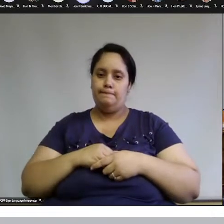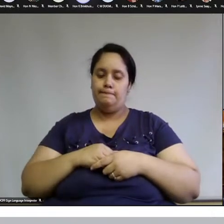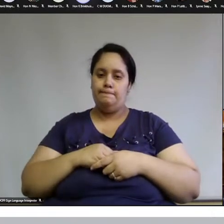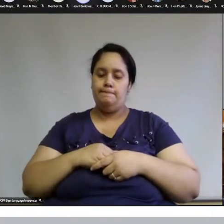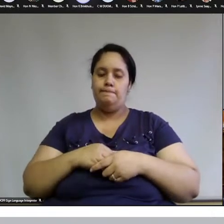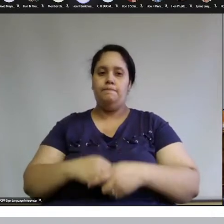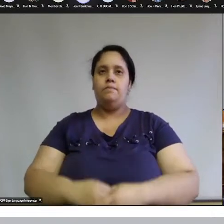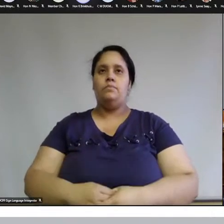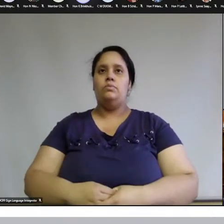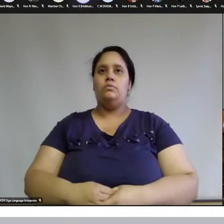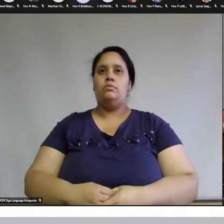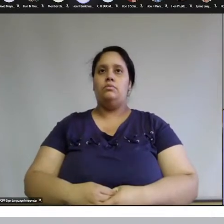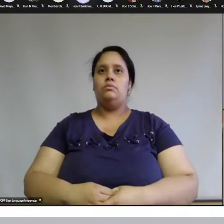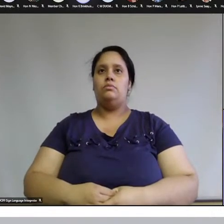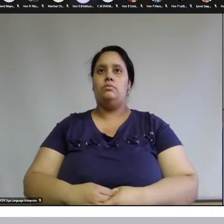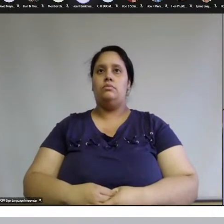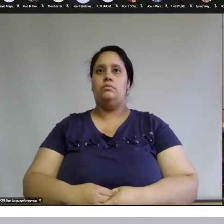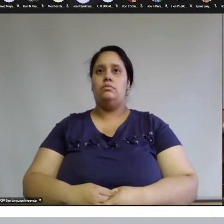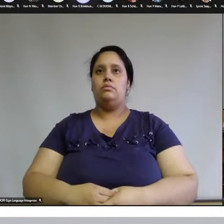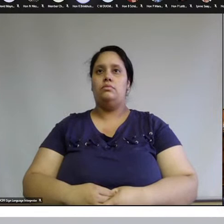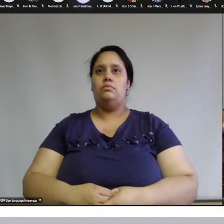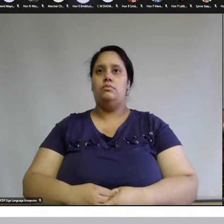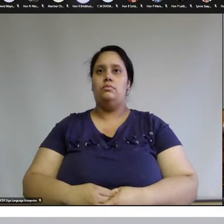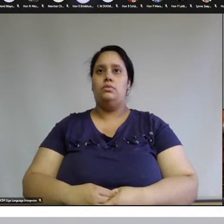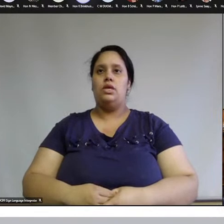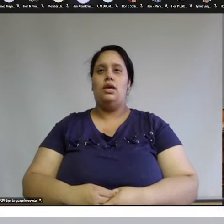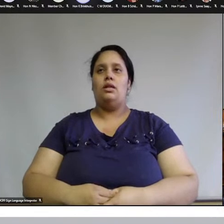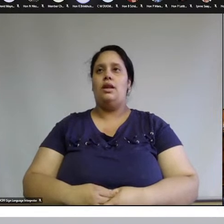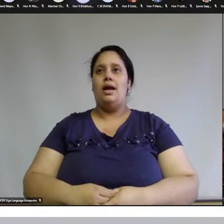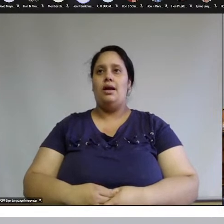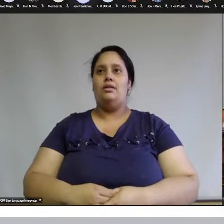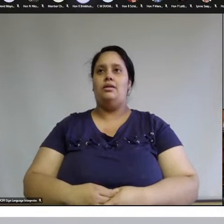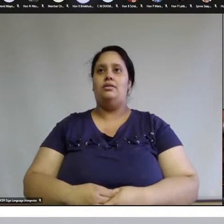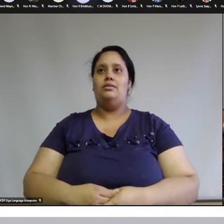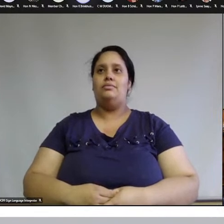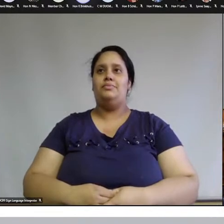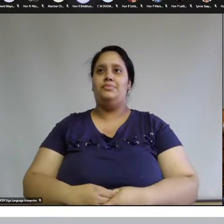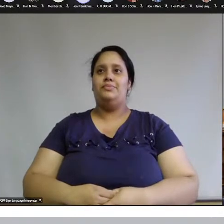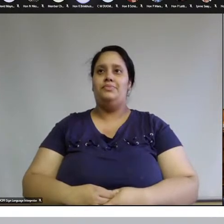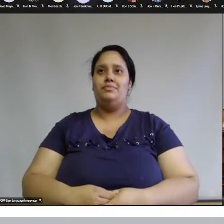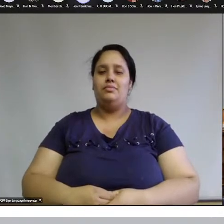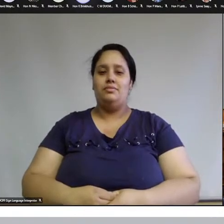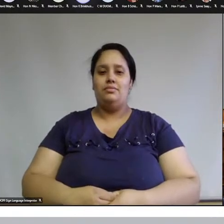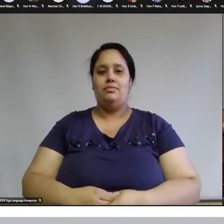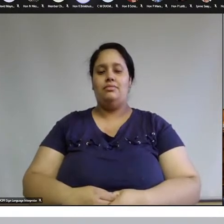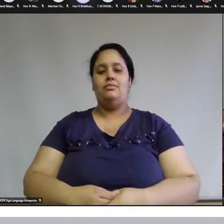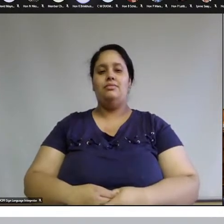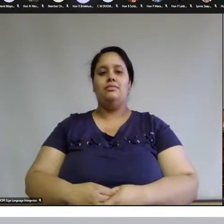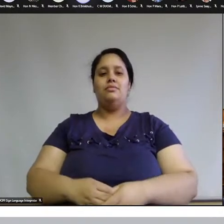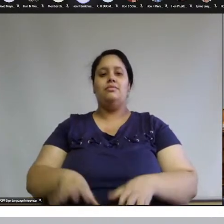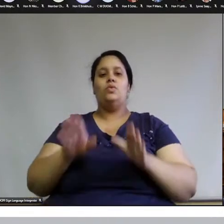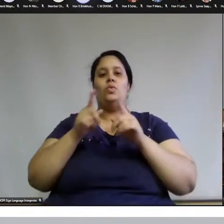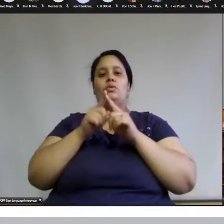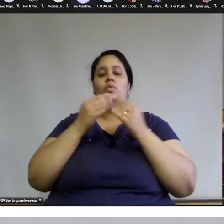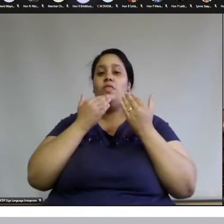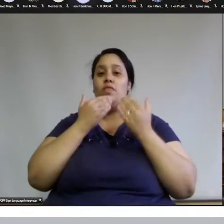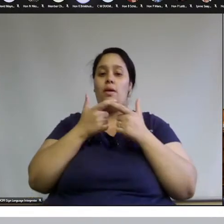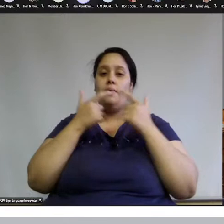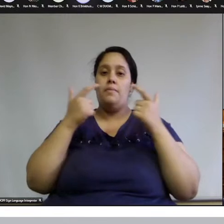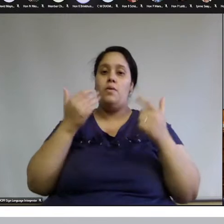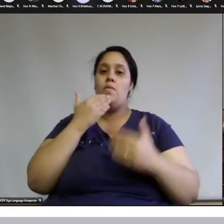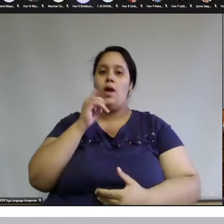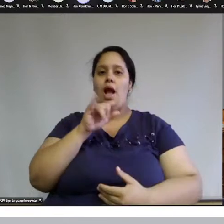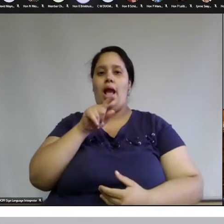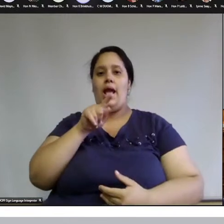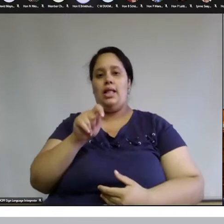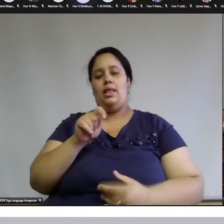mention also the IT department at the Western Cape. A very big thank you and